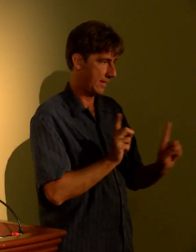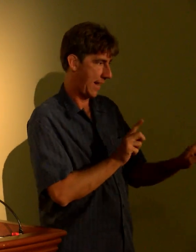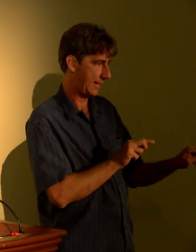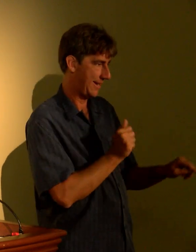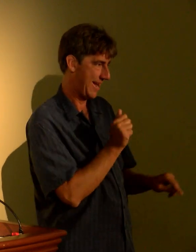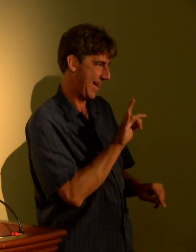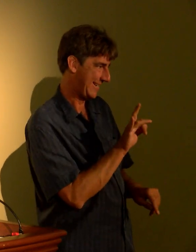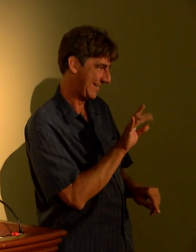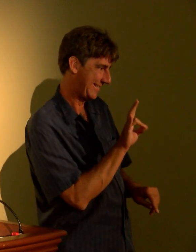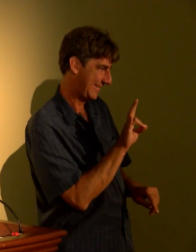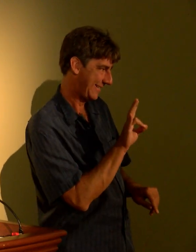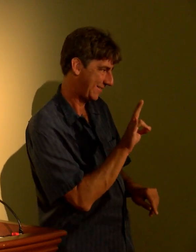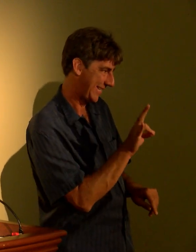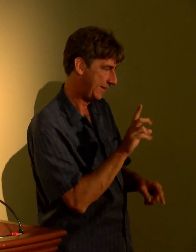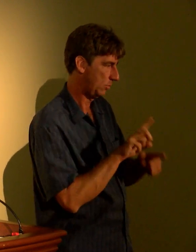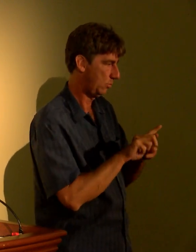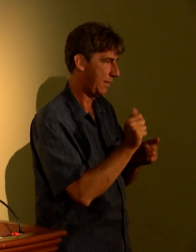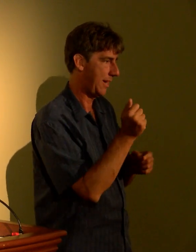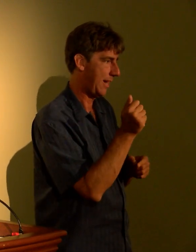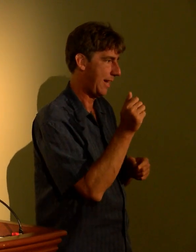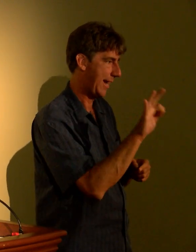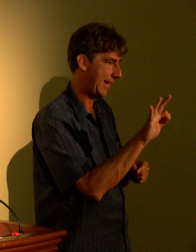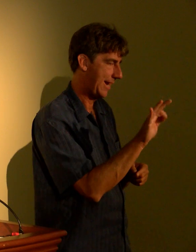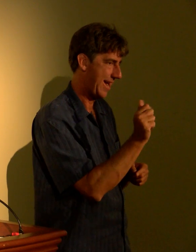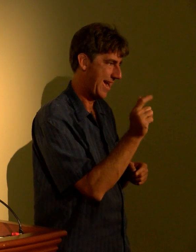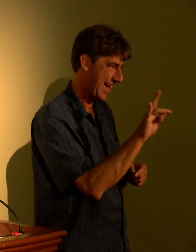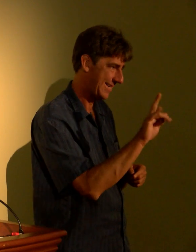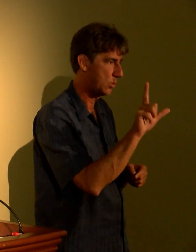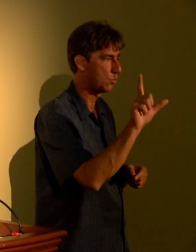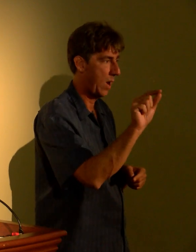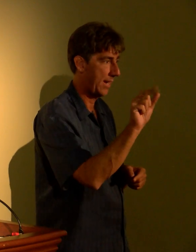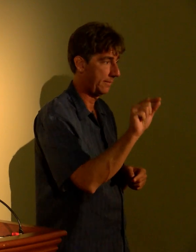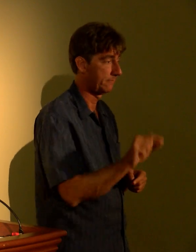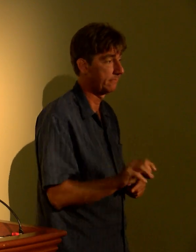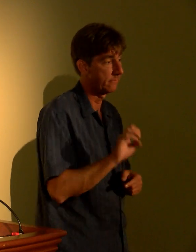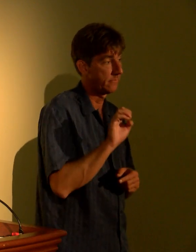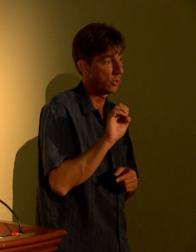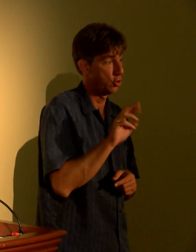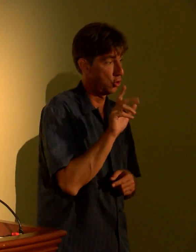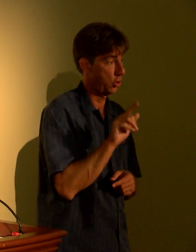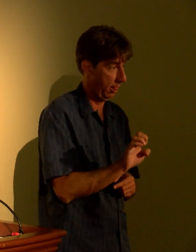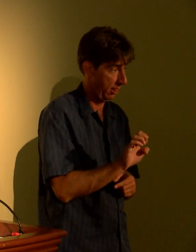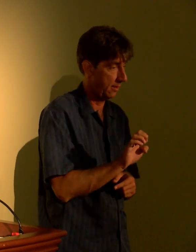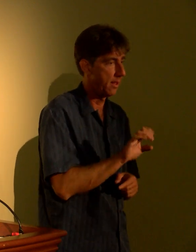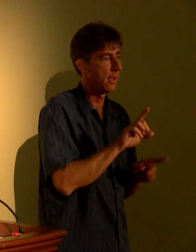to 1820. And Earl, like John Singleton Copley,